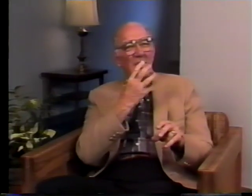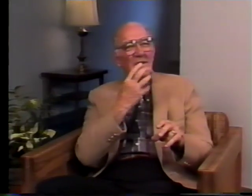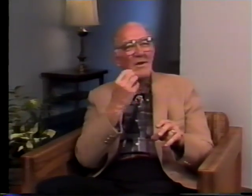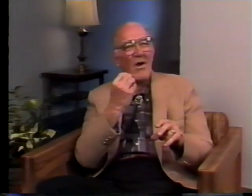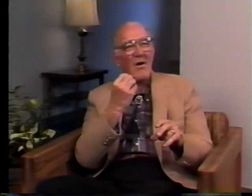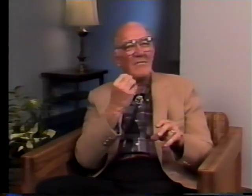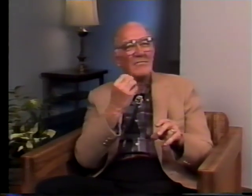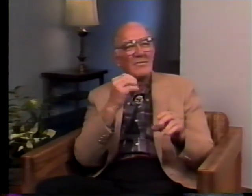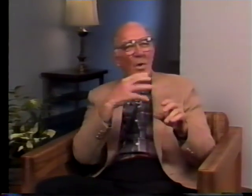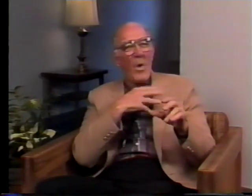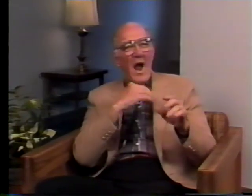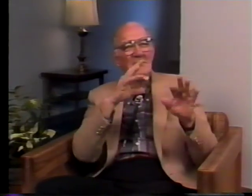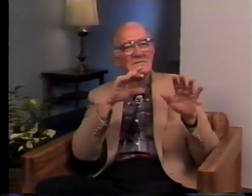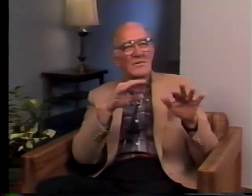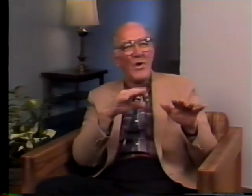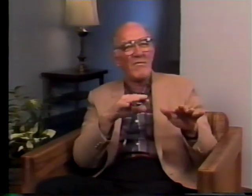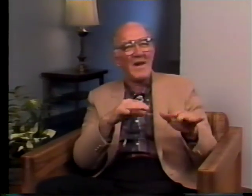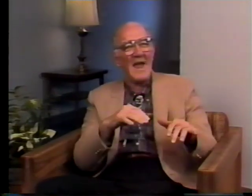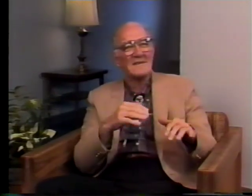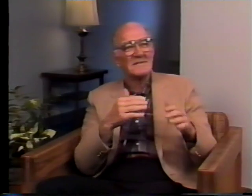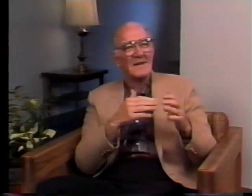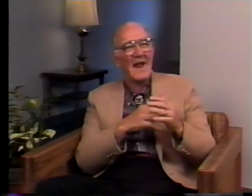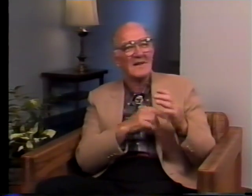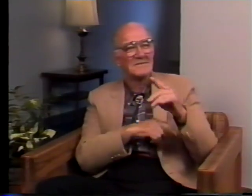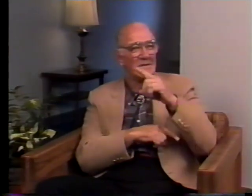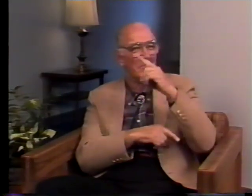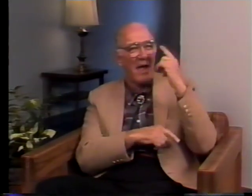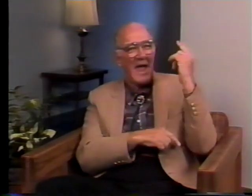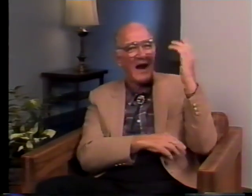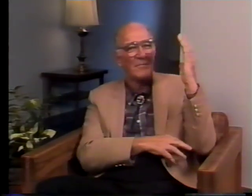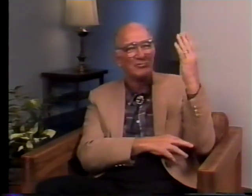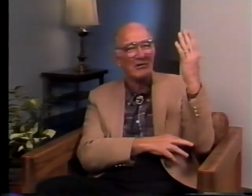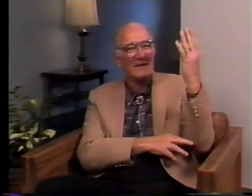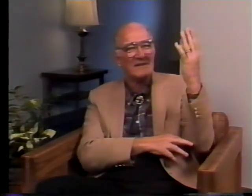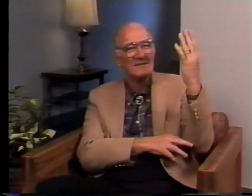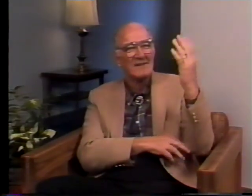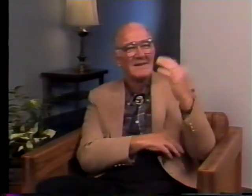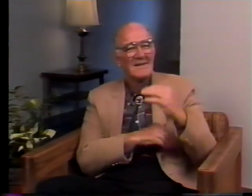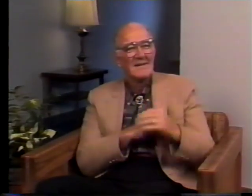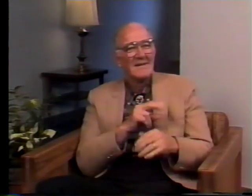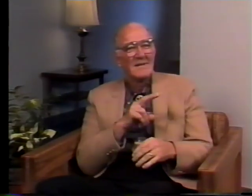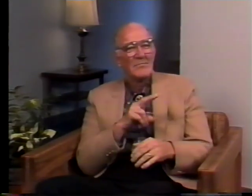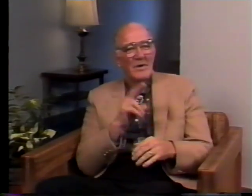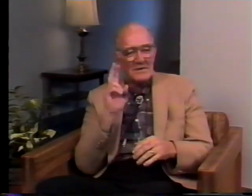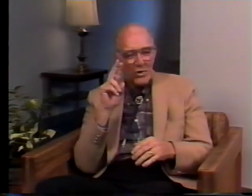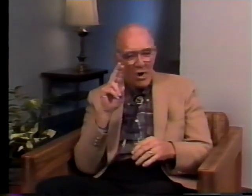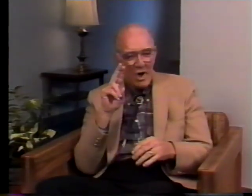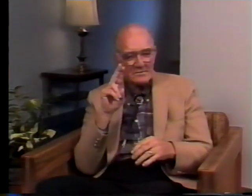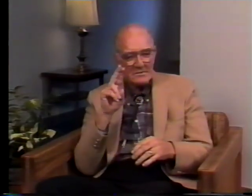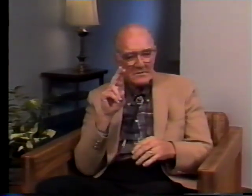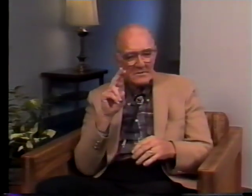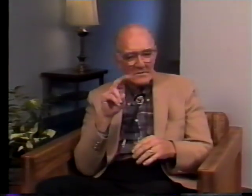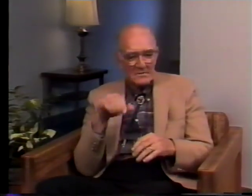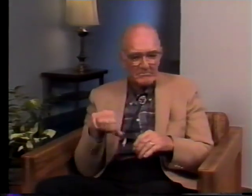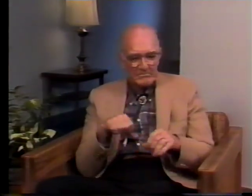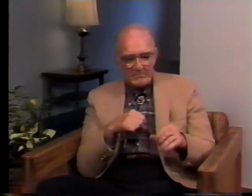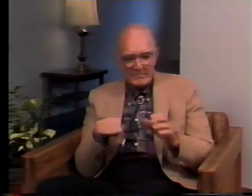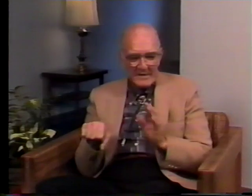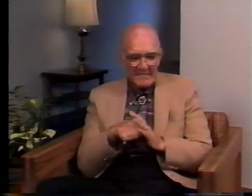beauty of the white snowflakes against the black trees. But his horse gives